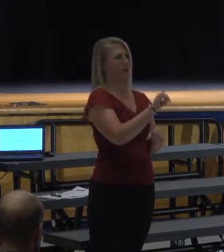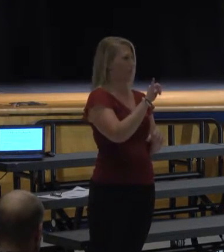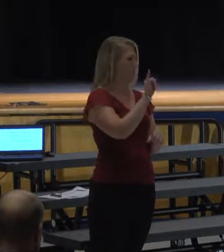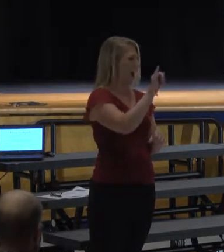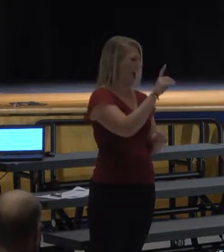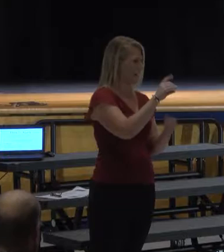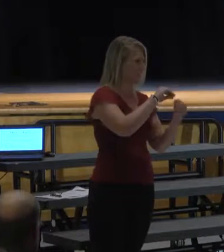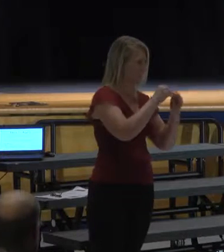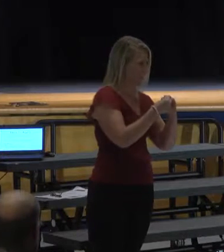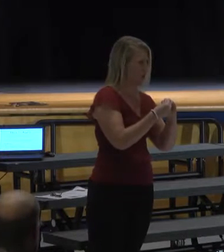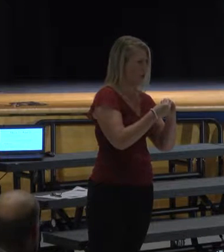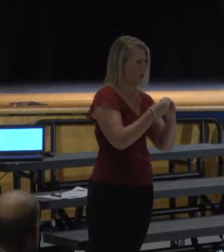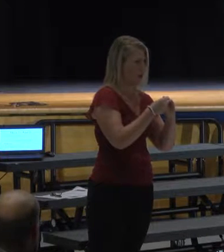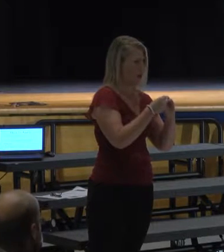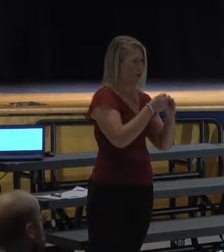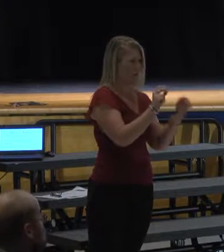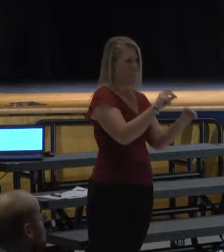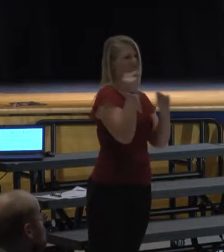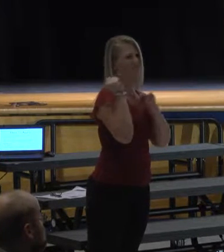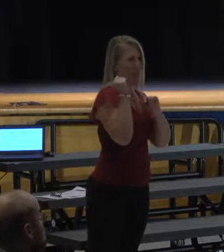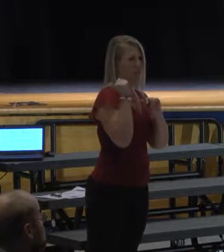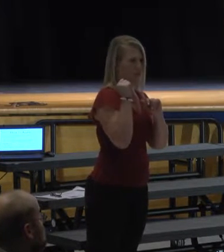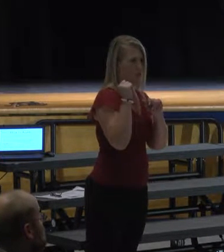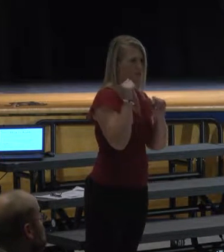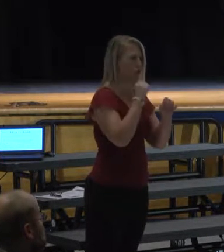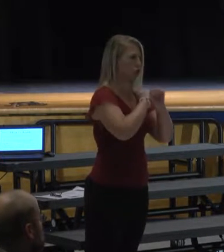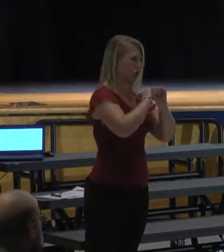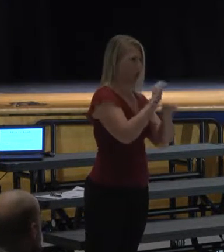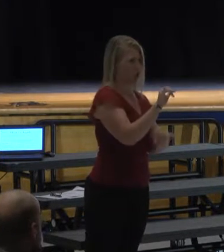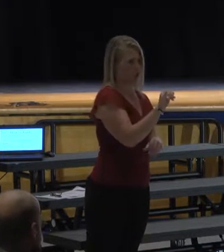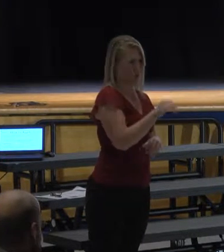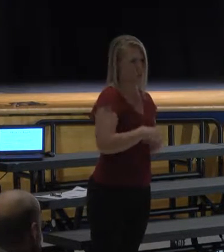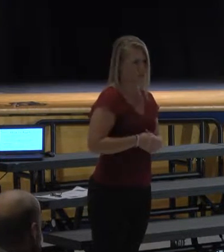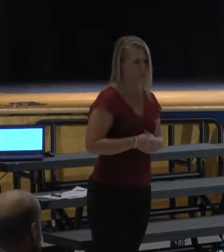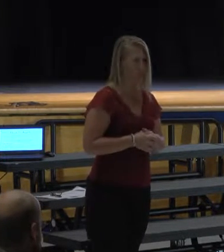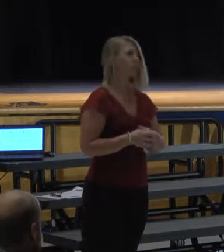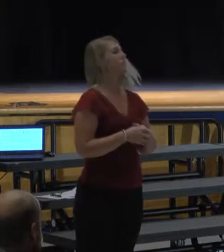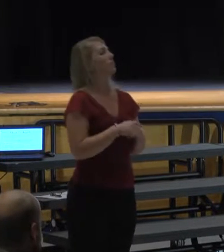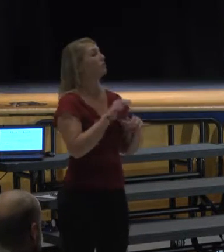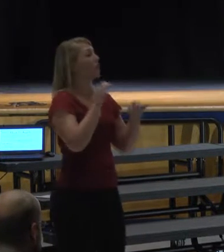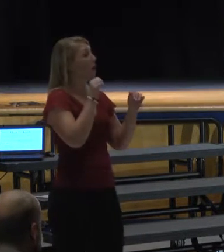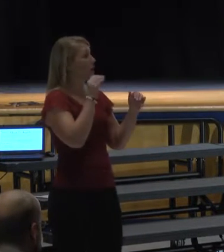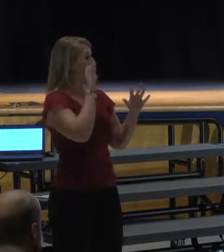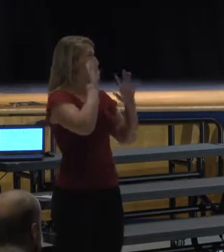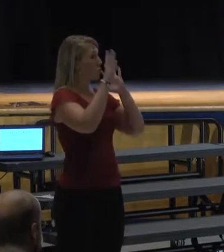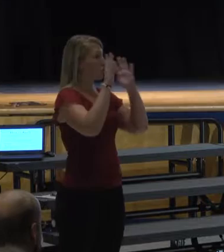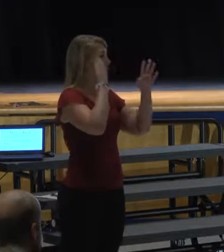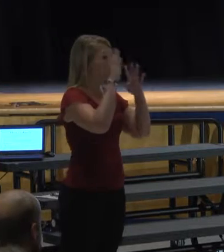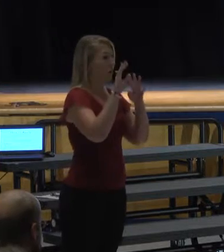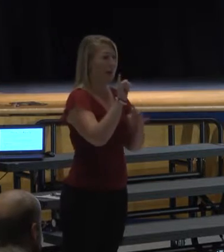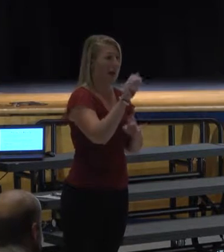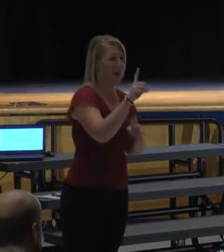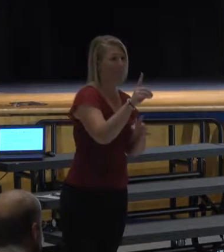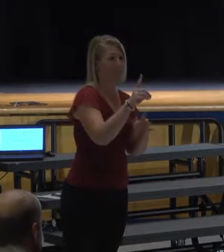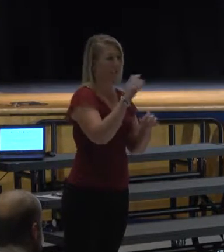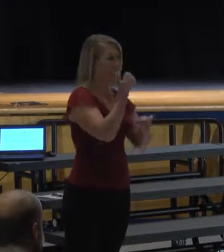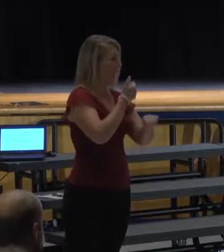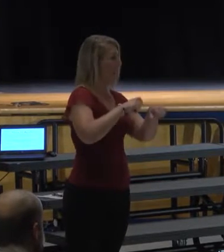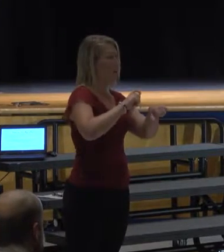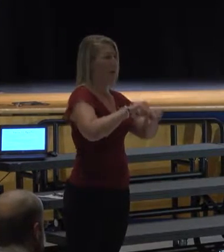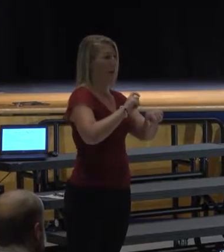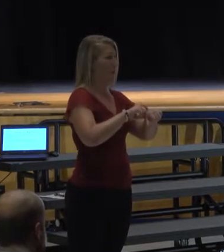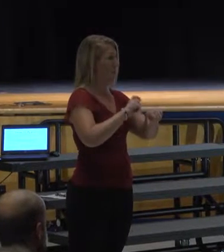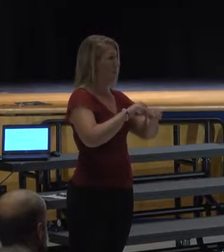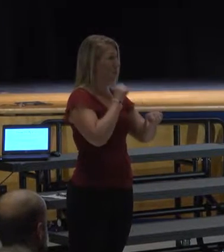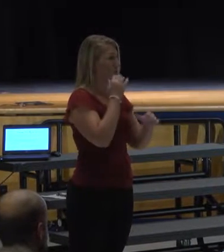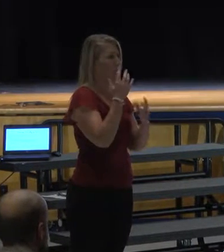it's the quickest way and the most secure way. You can create these user IDs at any time. You don't have to wait till you're actually doing